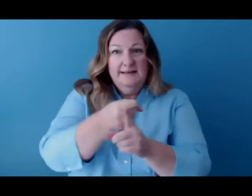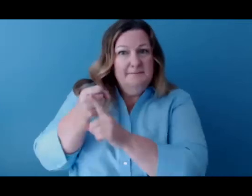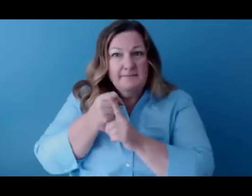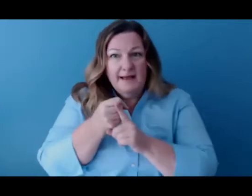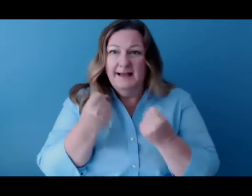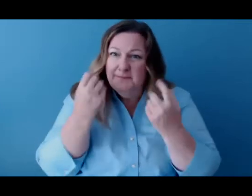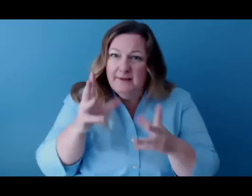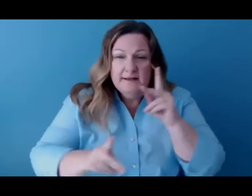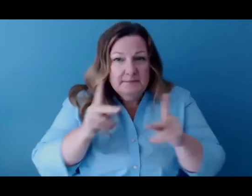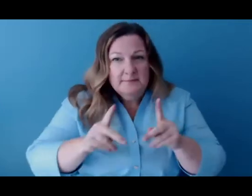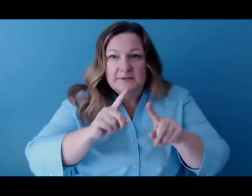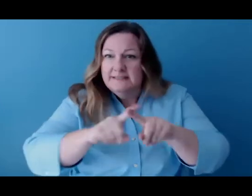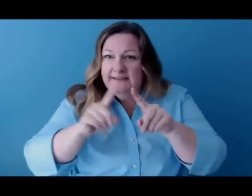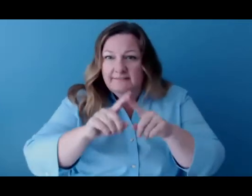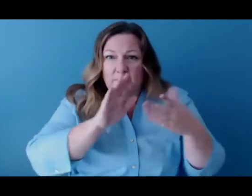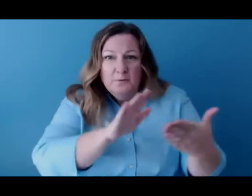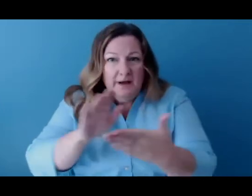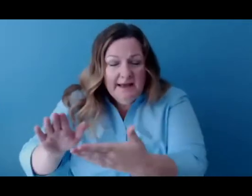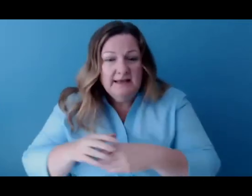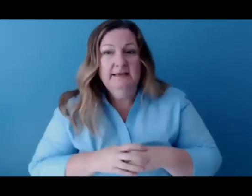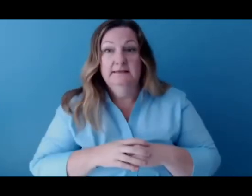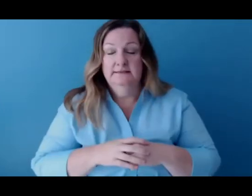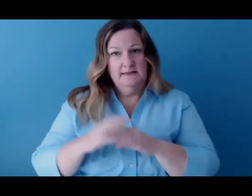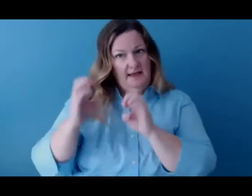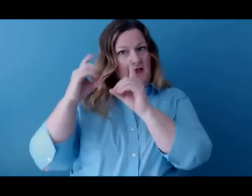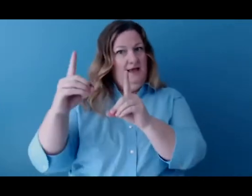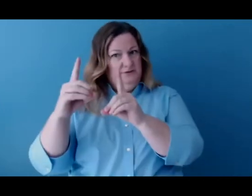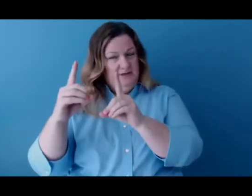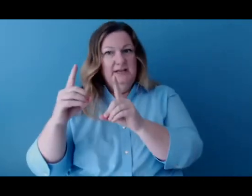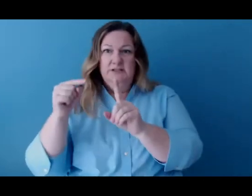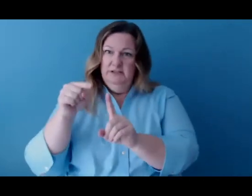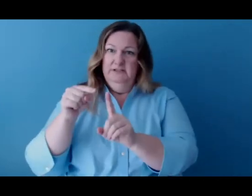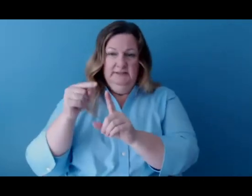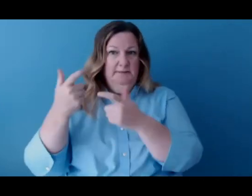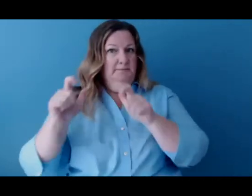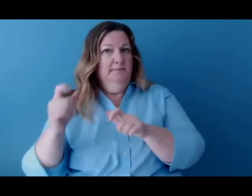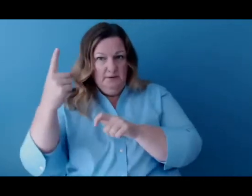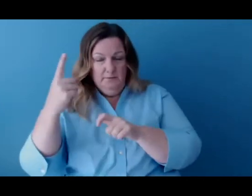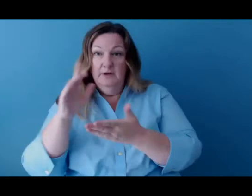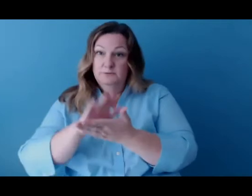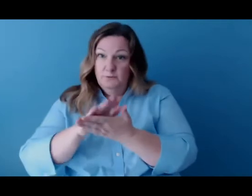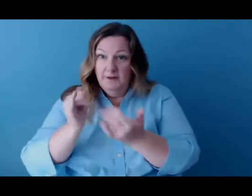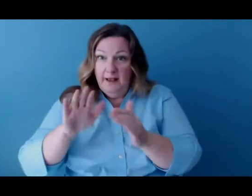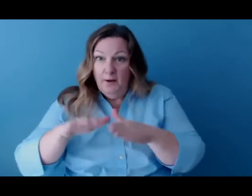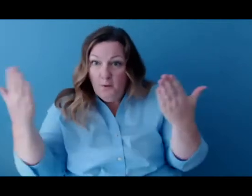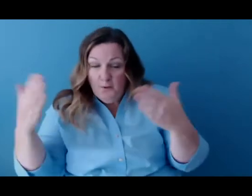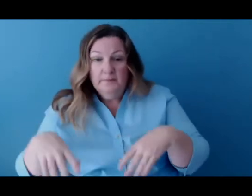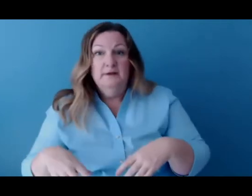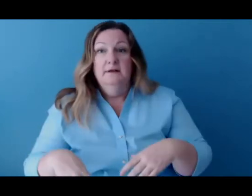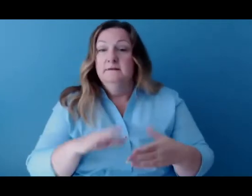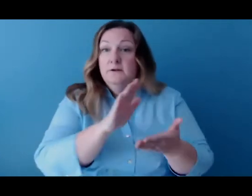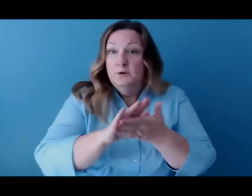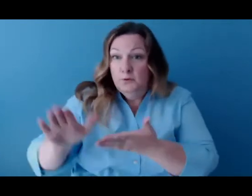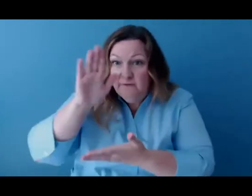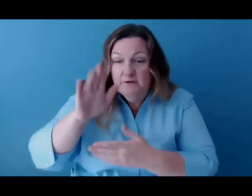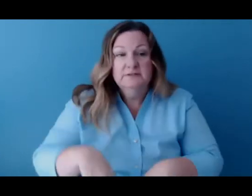many areas, education being one big thing, with schools opening right now, universities, K-12 opening